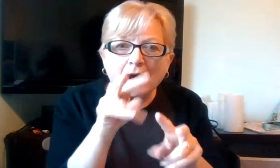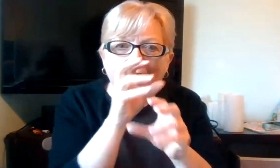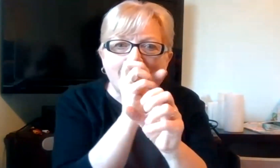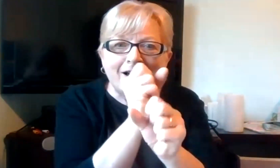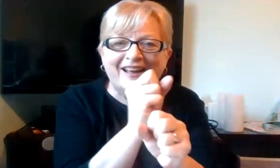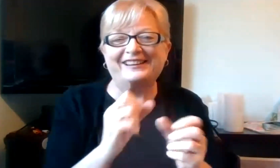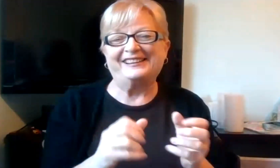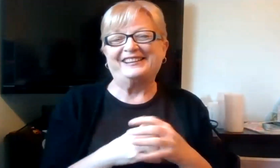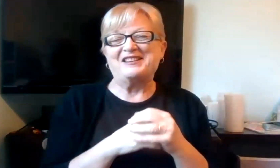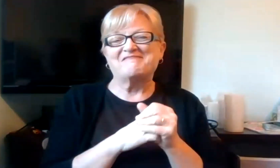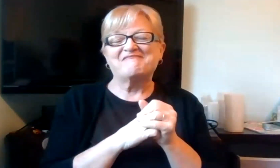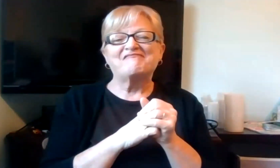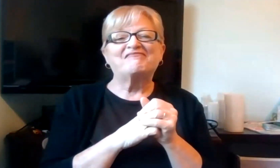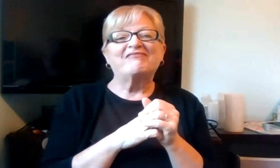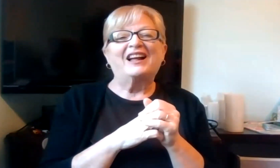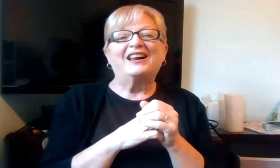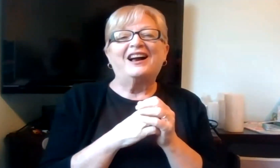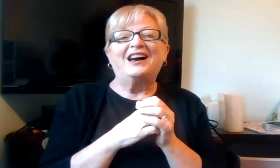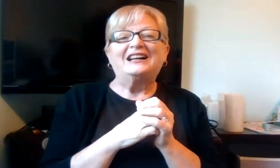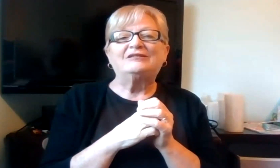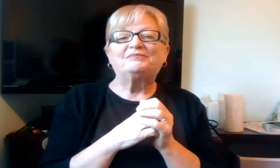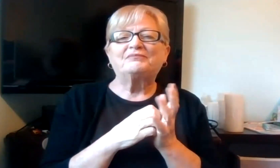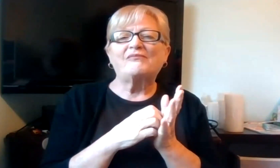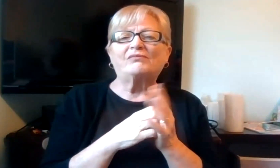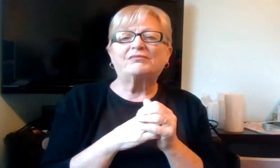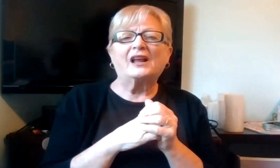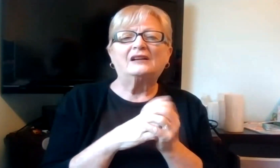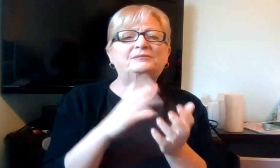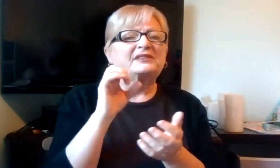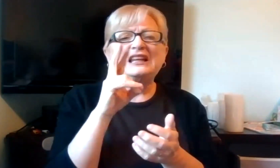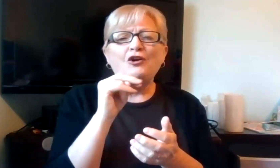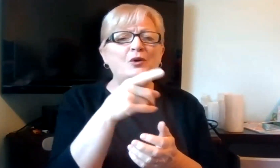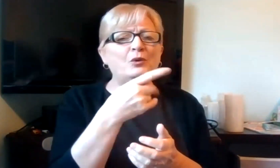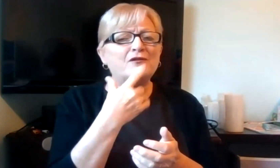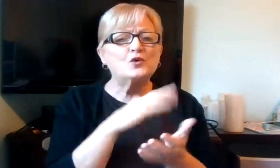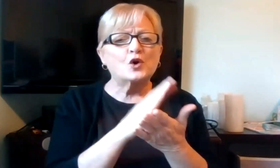Erin, what are some of the things that you have used, or I mean cooked in the oven?